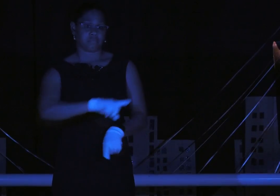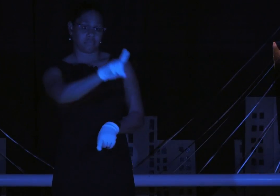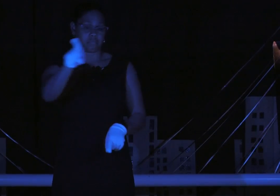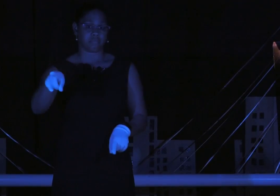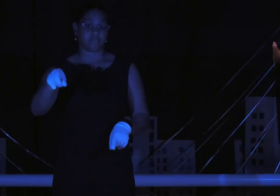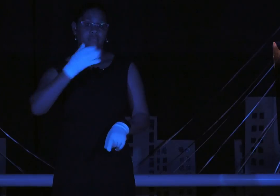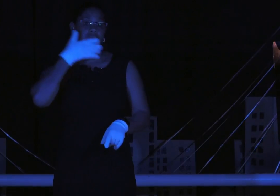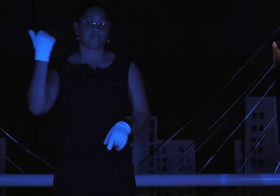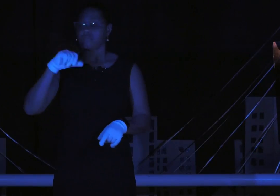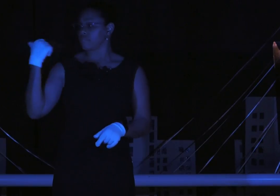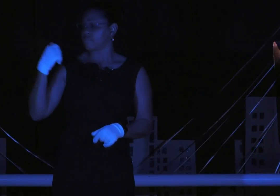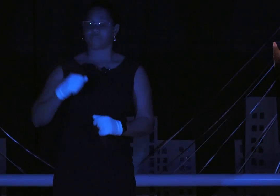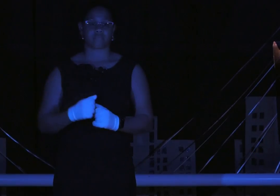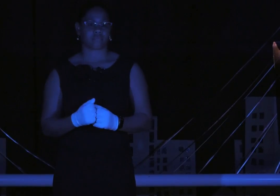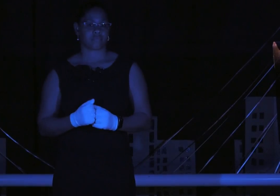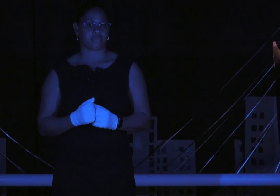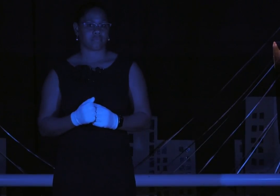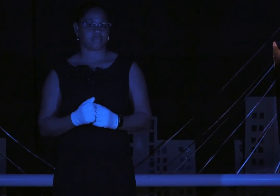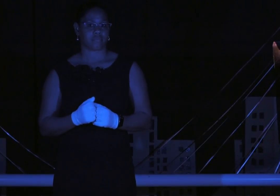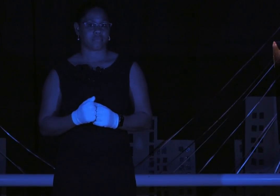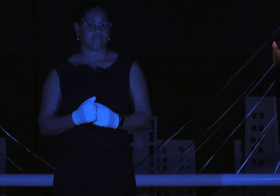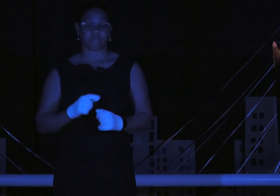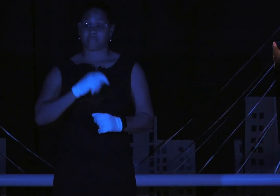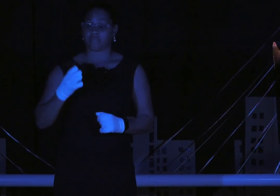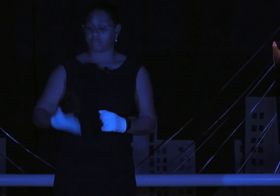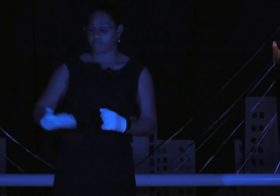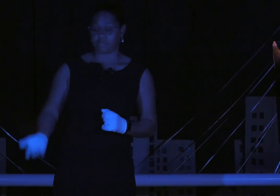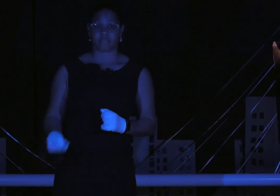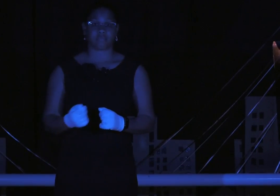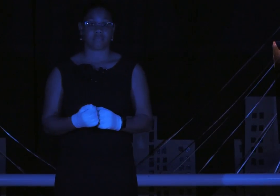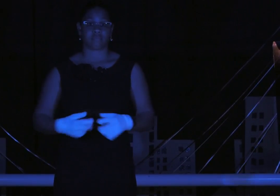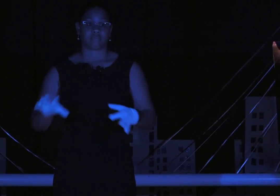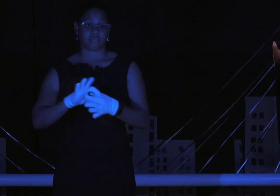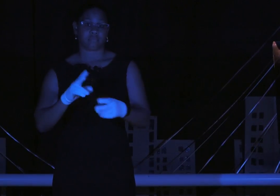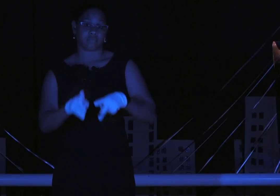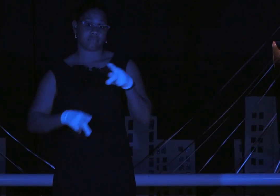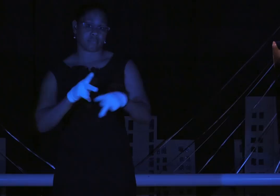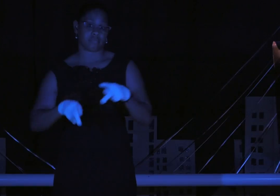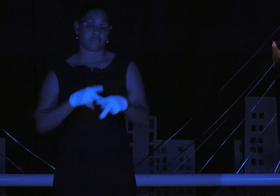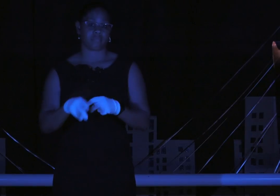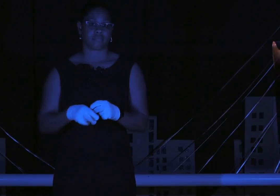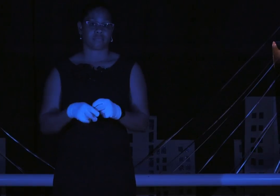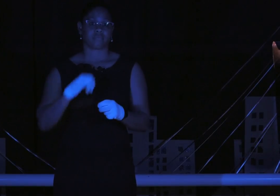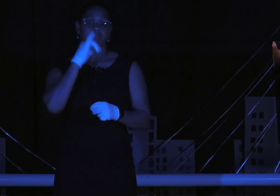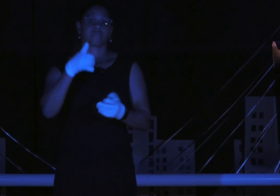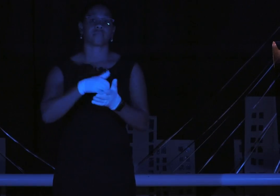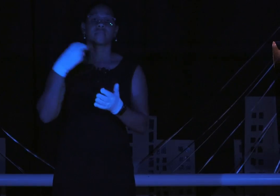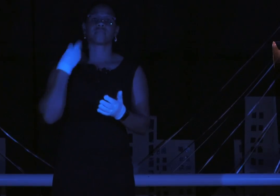better than hers. The thing about humans is that we all have something to